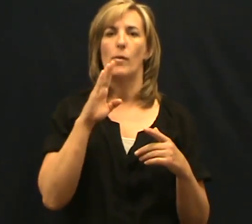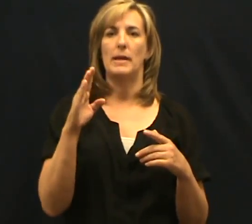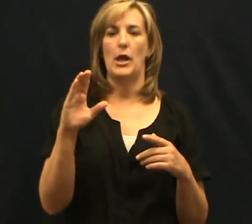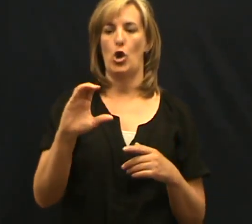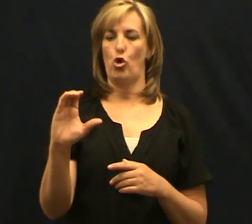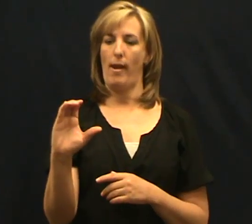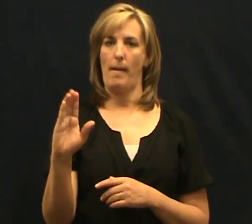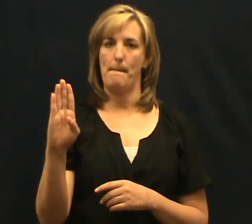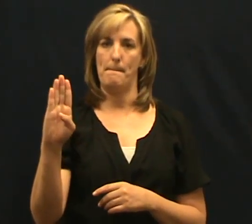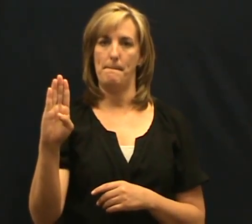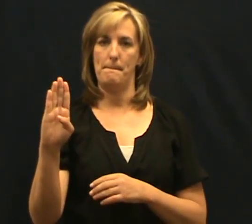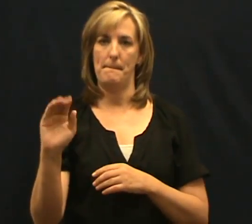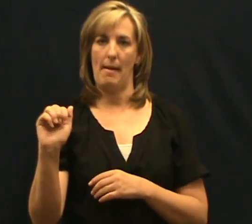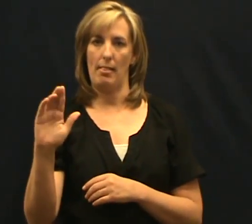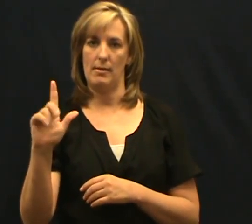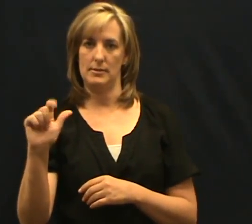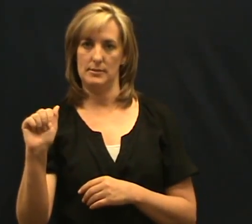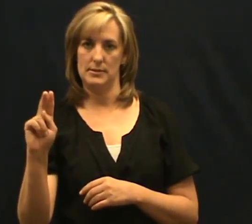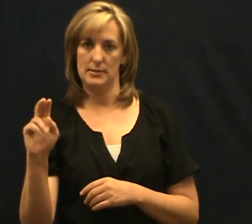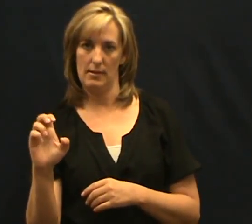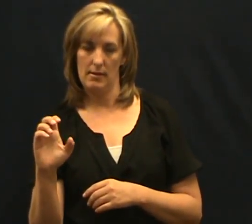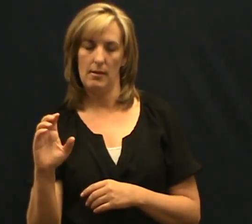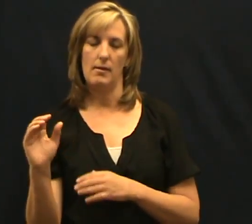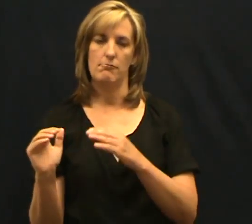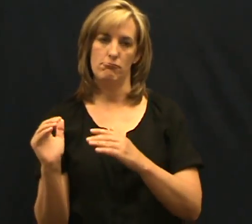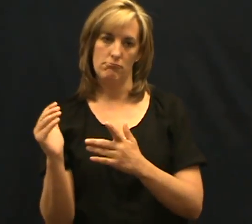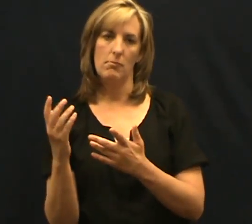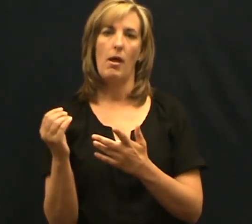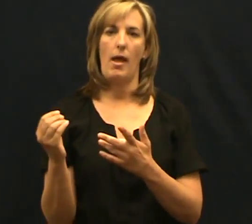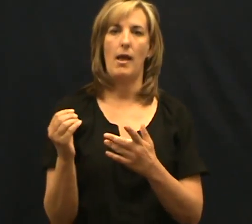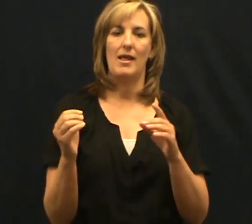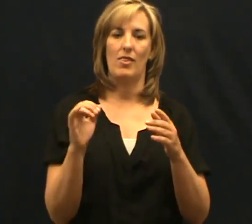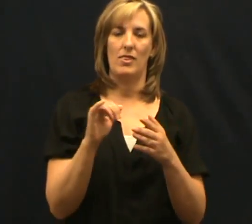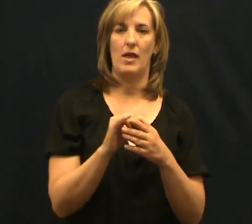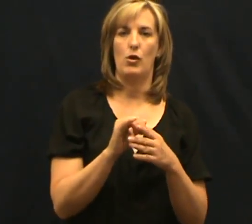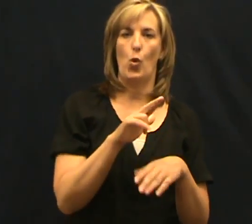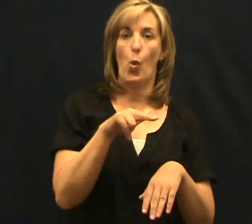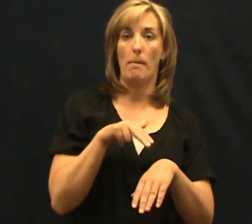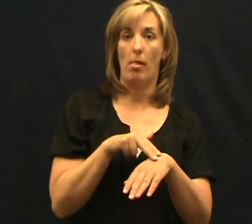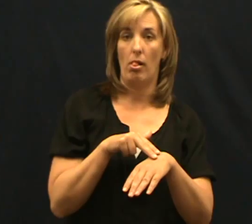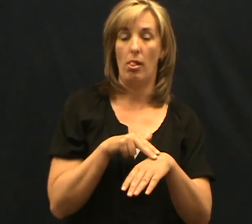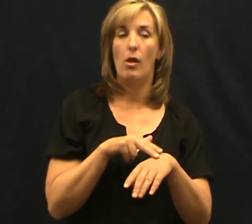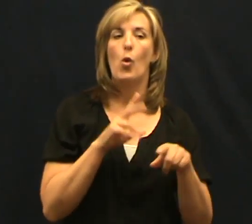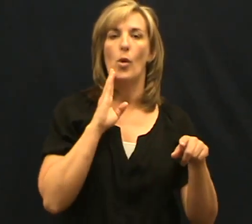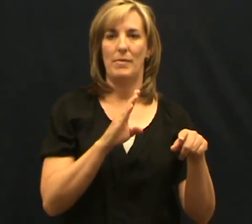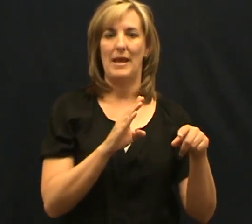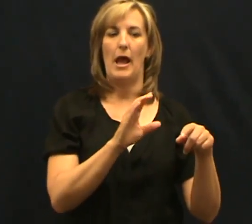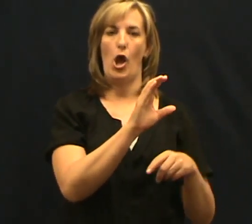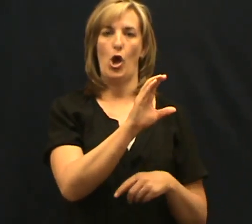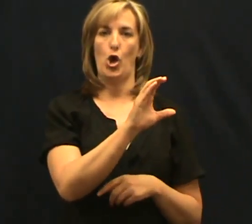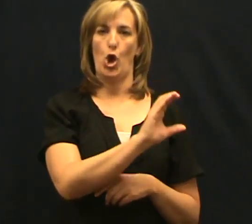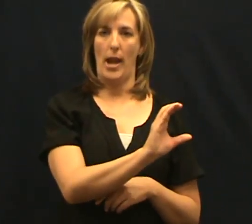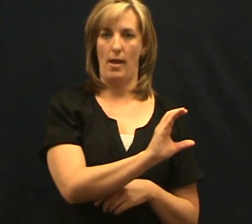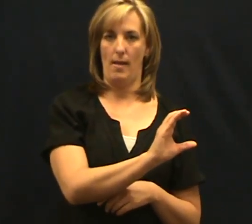normal balance in depreciation expense is going to be a debit balance. What does that normal balance mean? It means how do